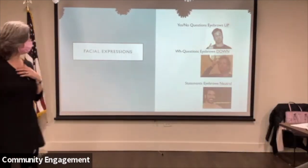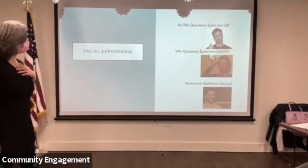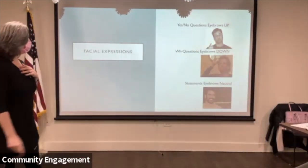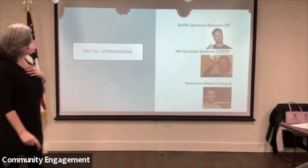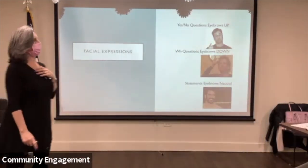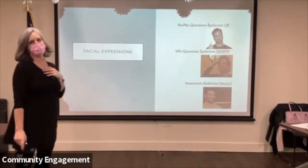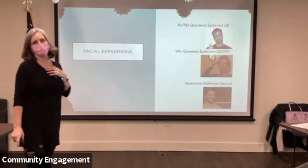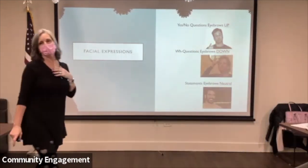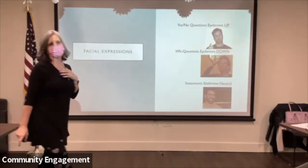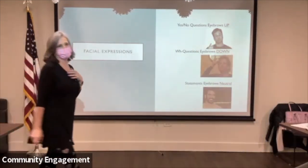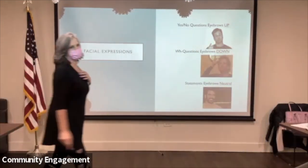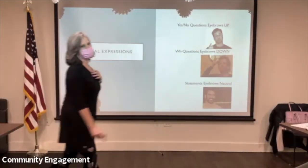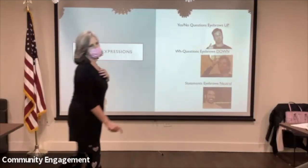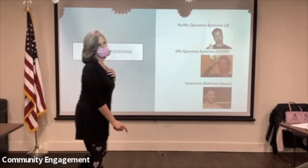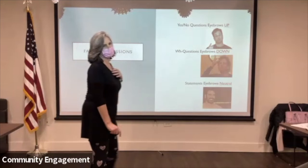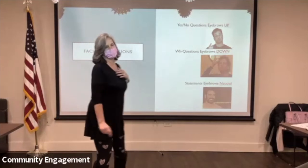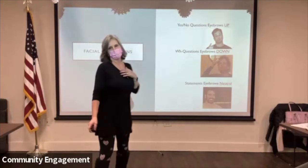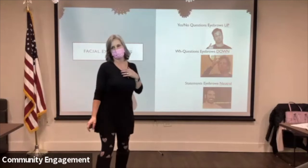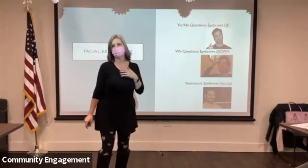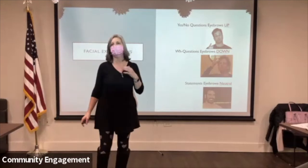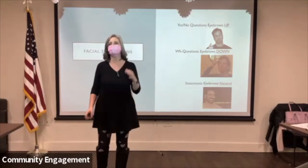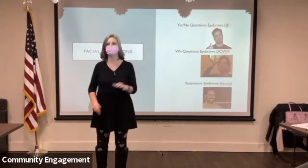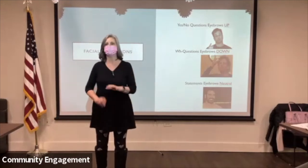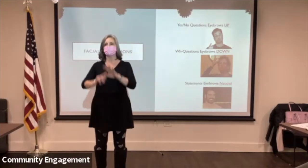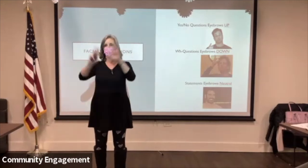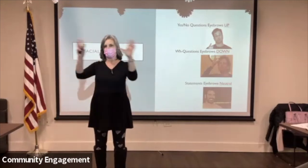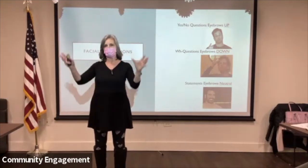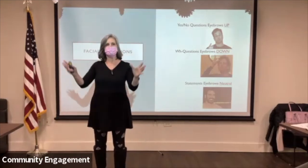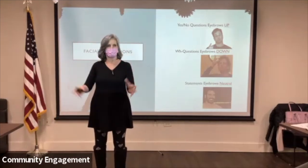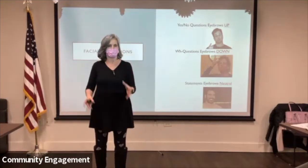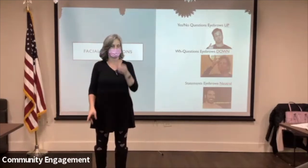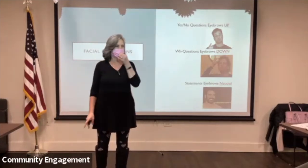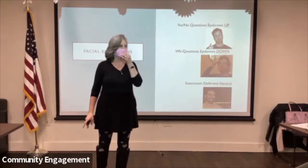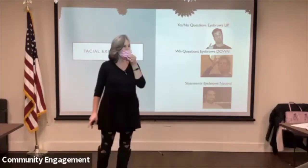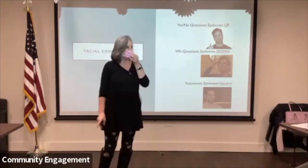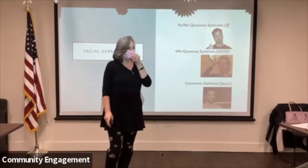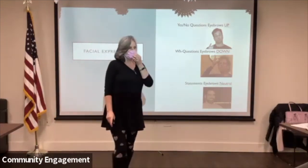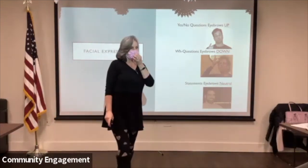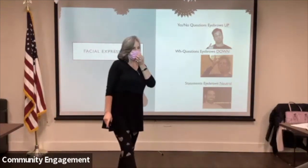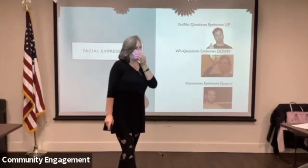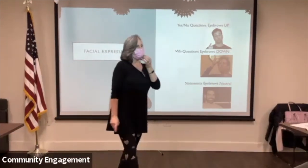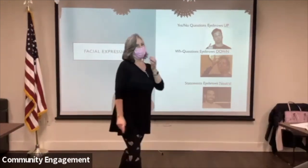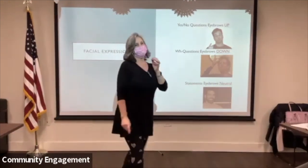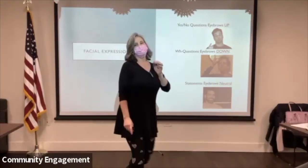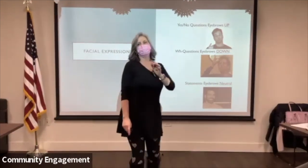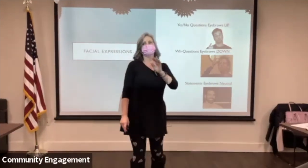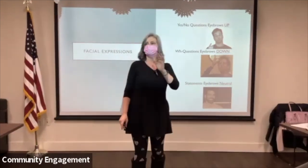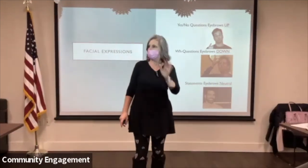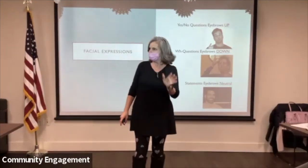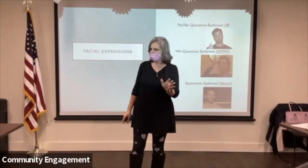of 25 deaf members of his family. He comes from a genetically deaf family. So he has a couple of TED